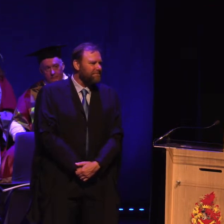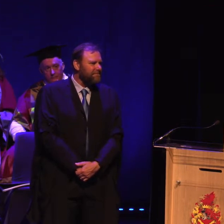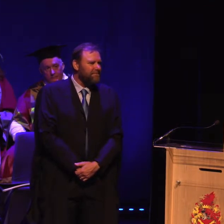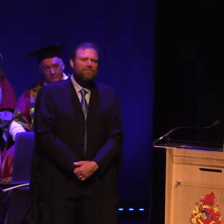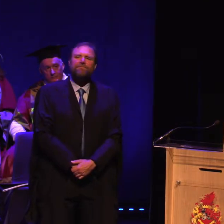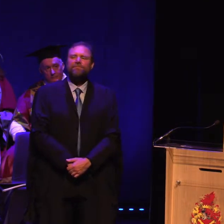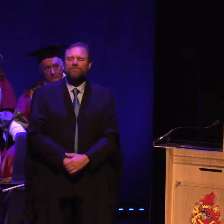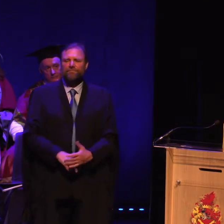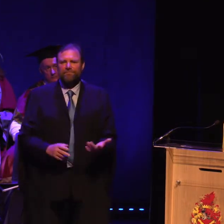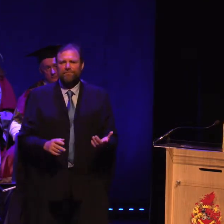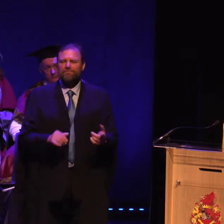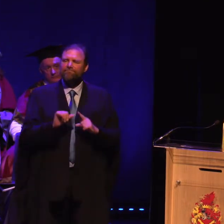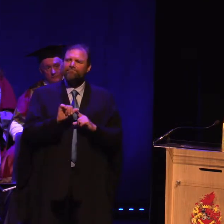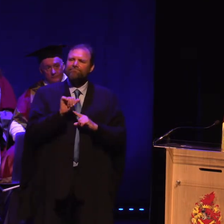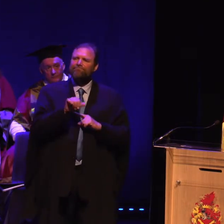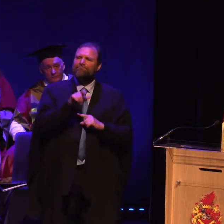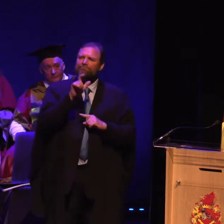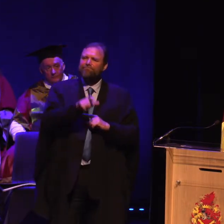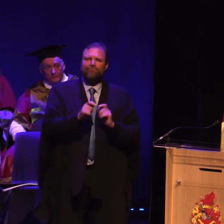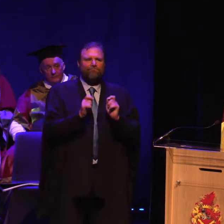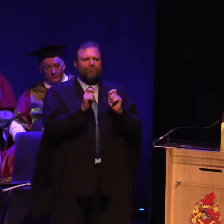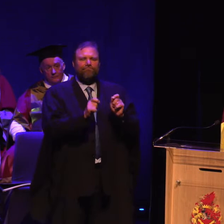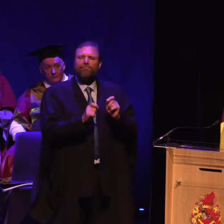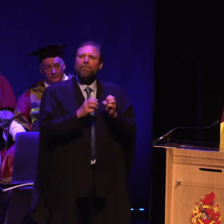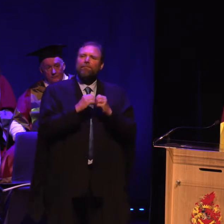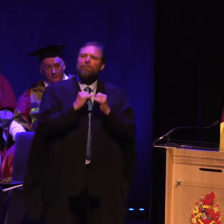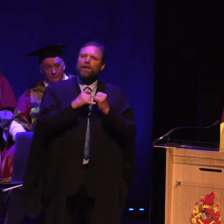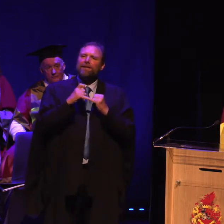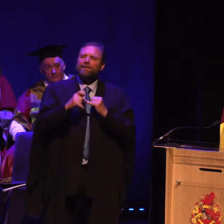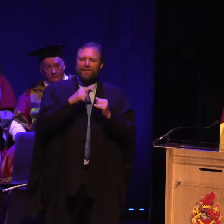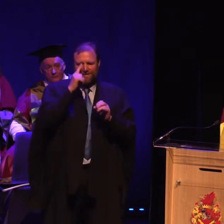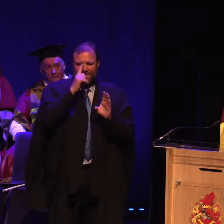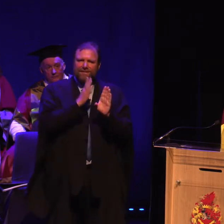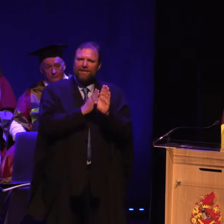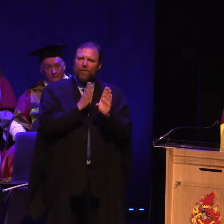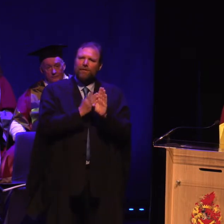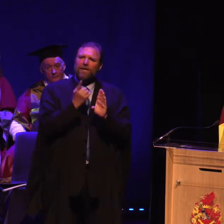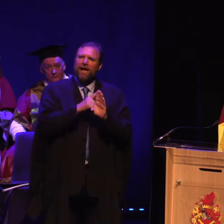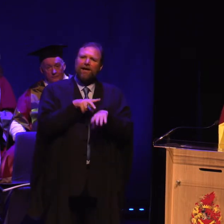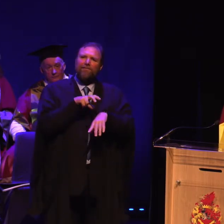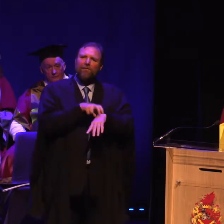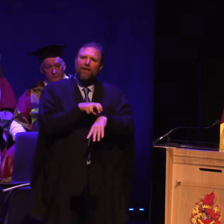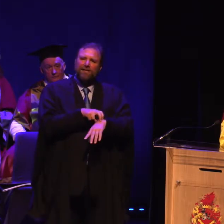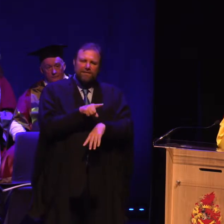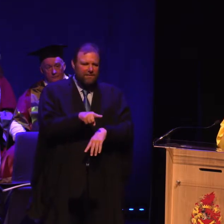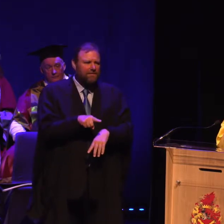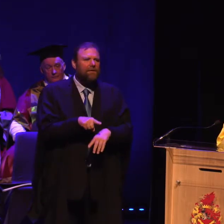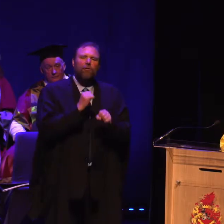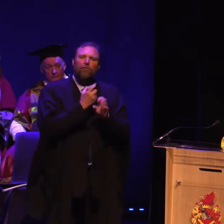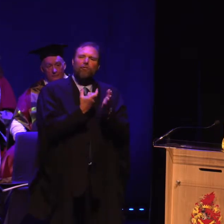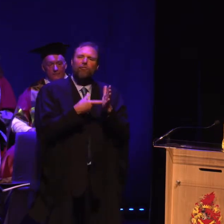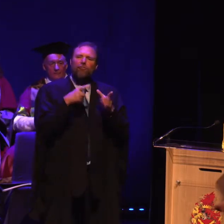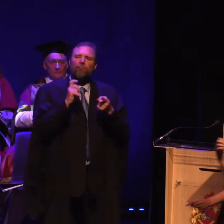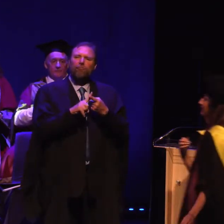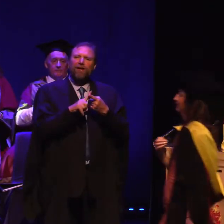Okay, so the next students are awarded the Bachelor of Science with Honours in Psychology and Forensic, Grace Elston.